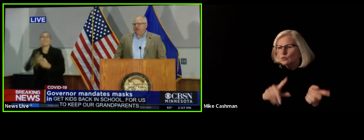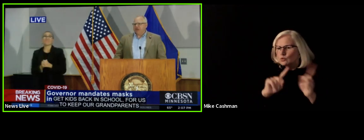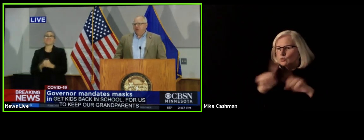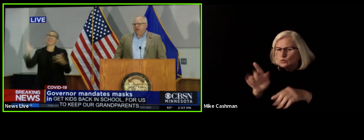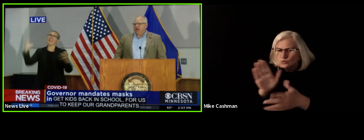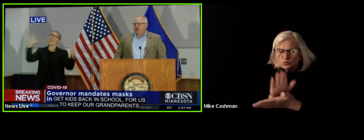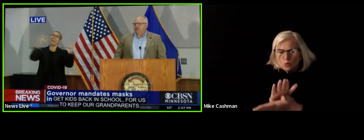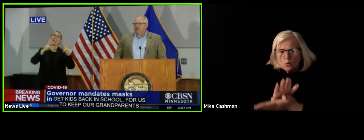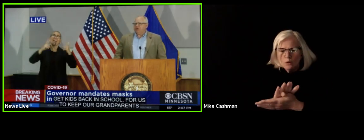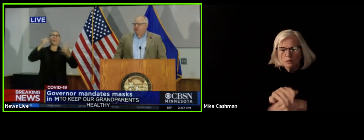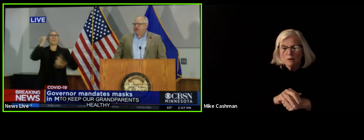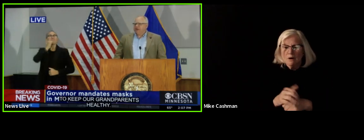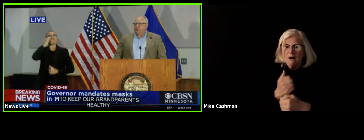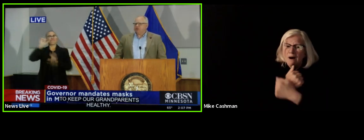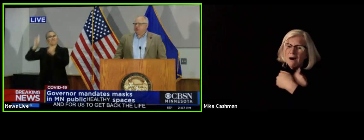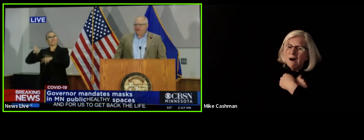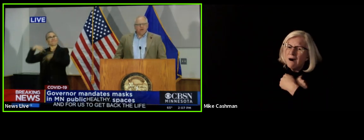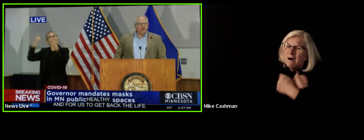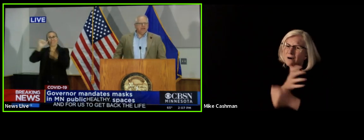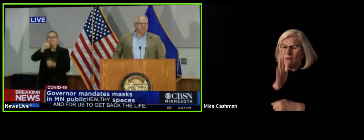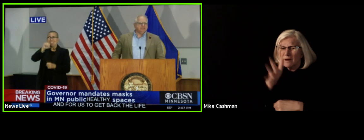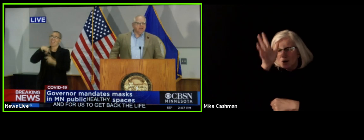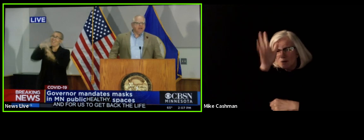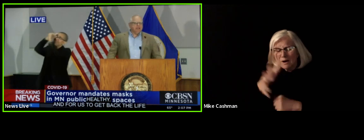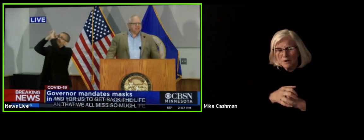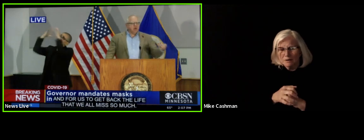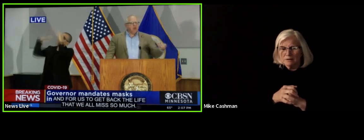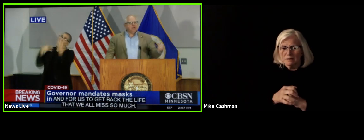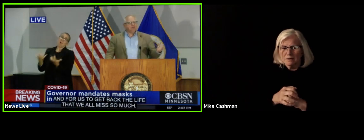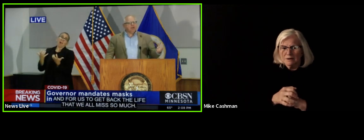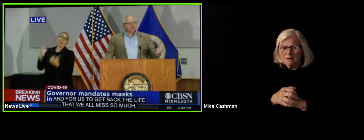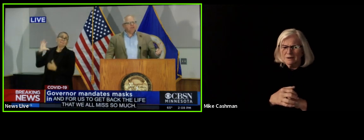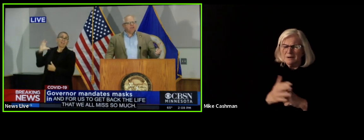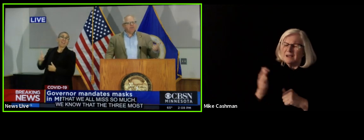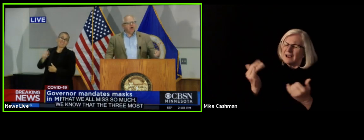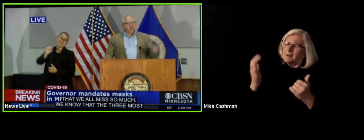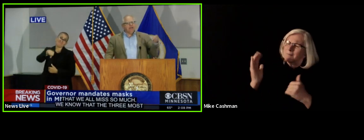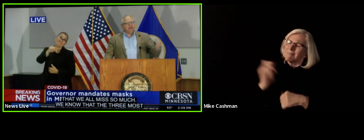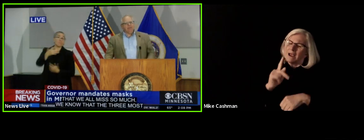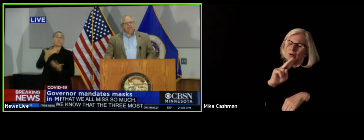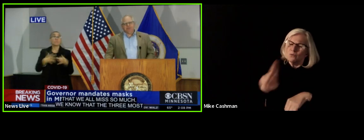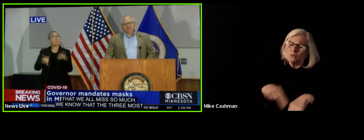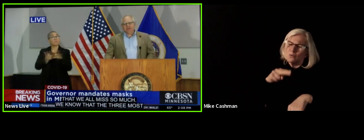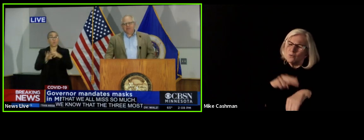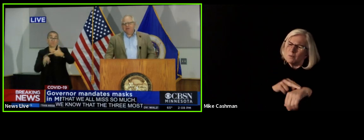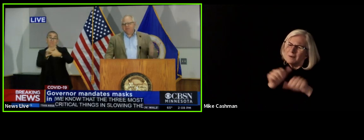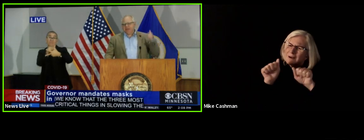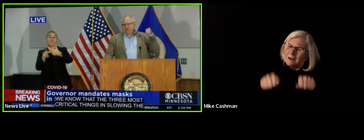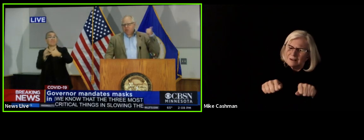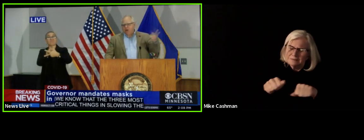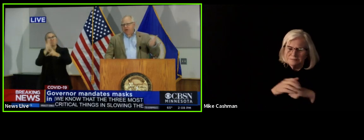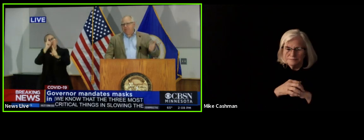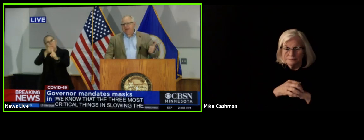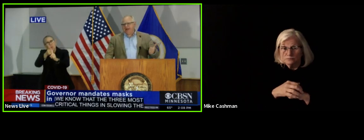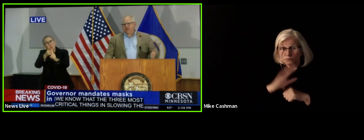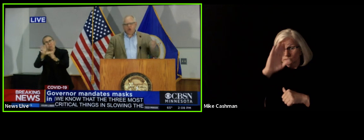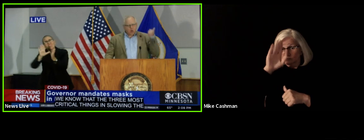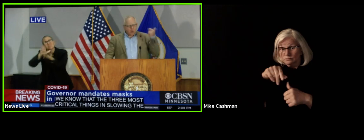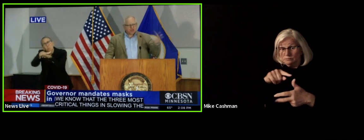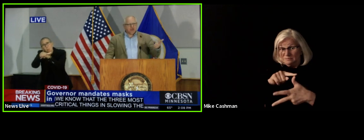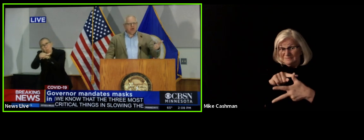much. We know that the three most critical things in slowing the transmission of COVID and keeping people safe is wearing a